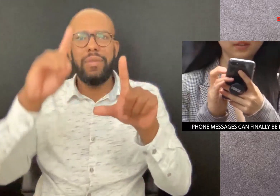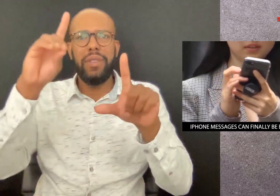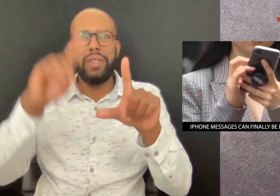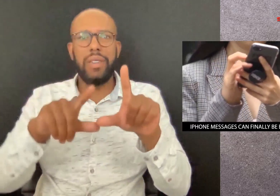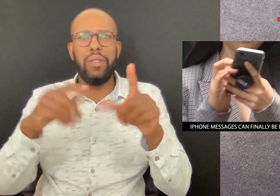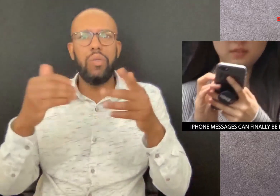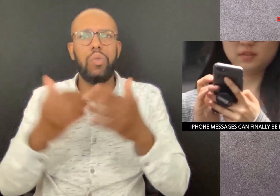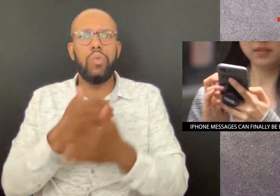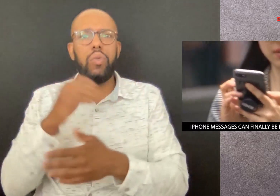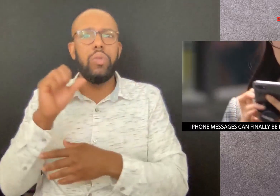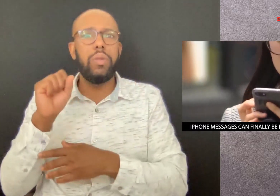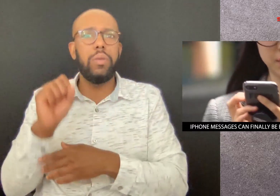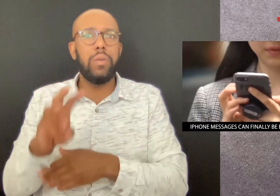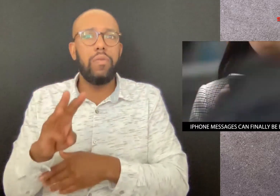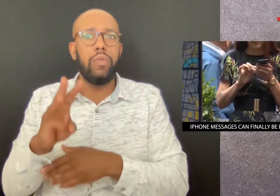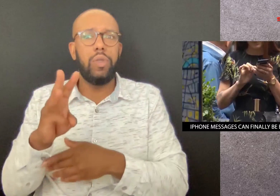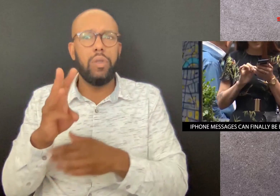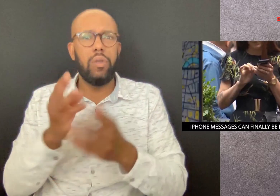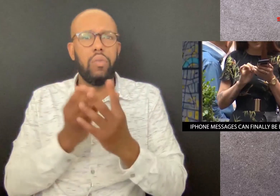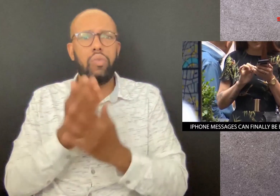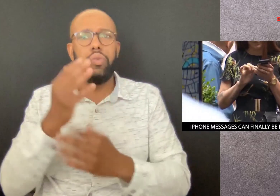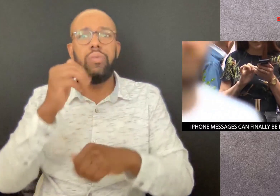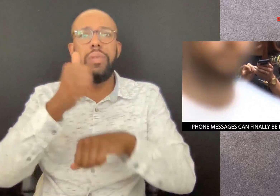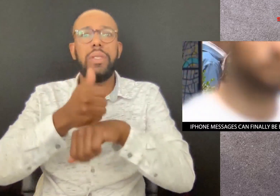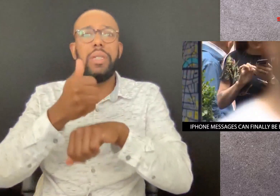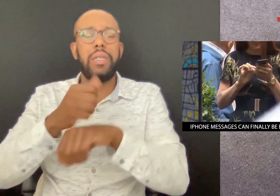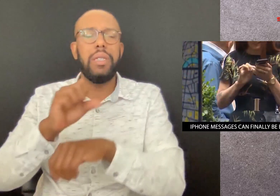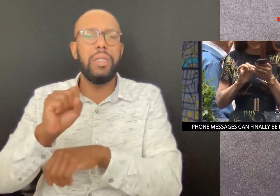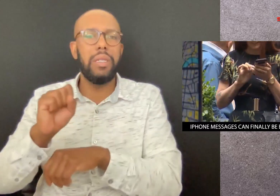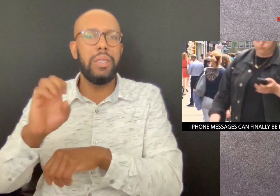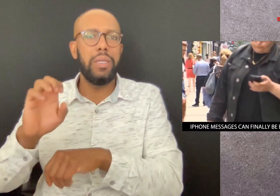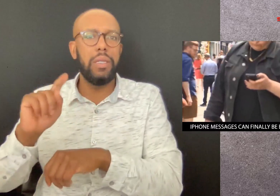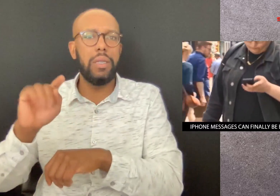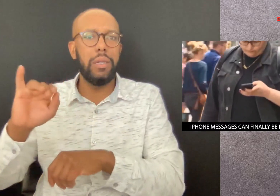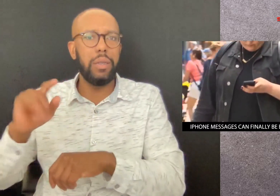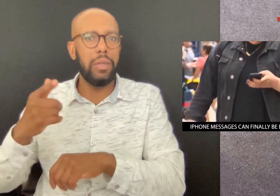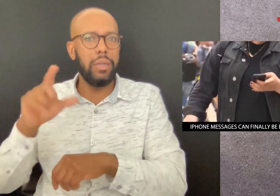just visit the software update section in settings